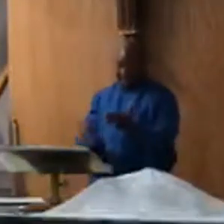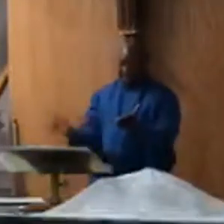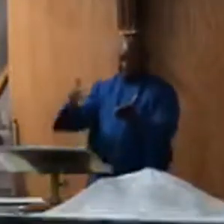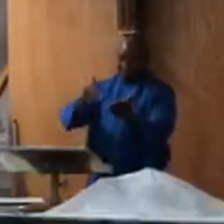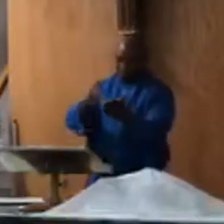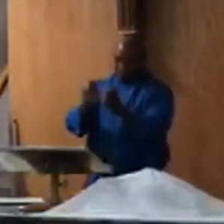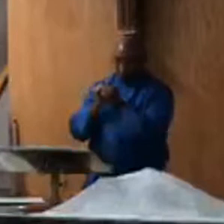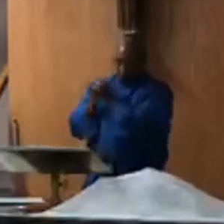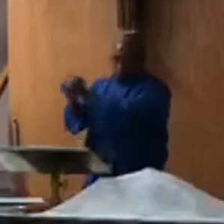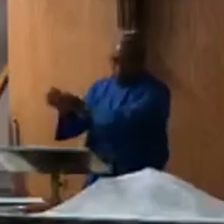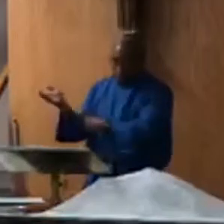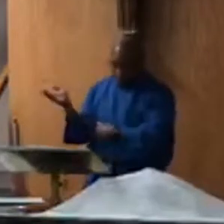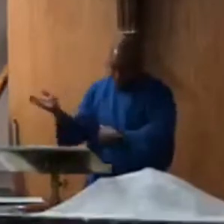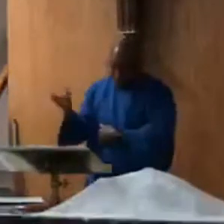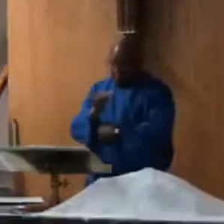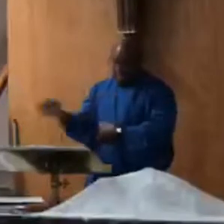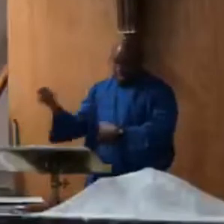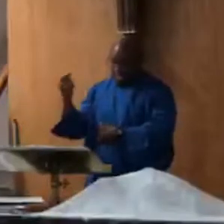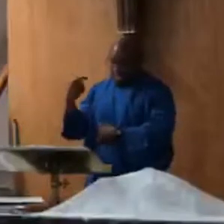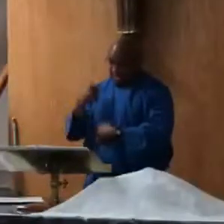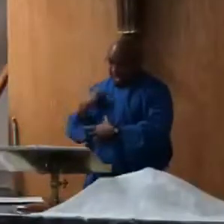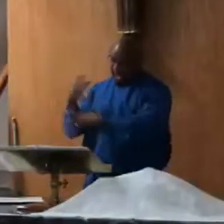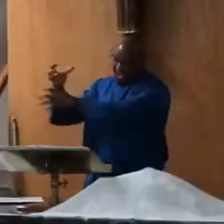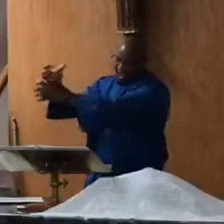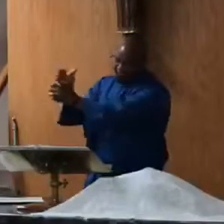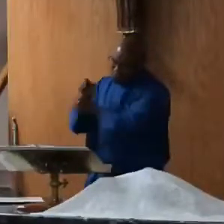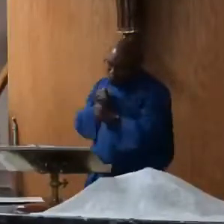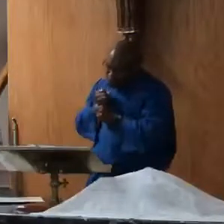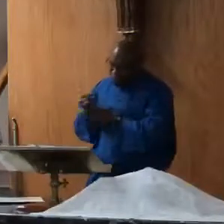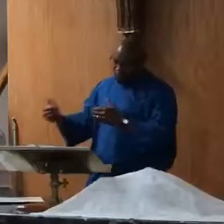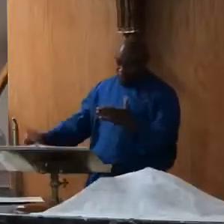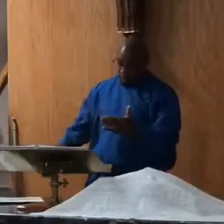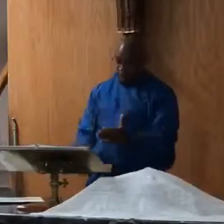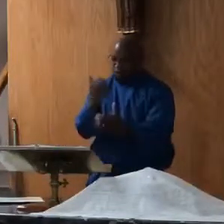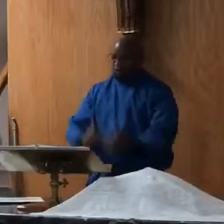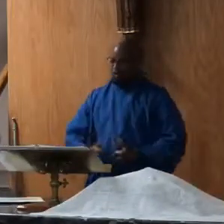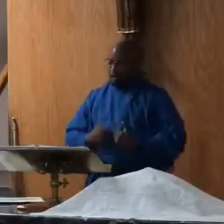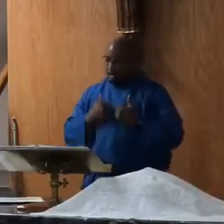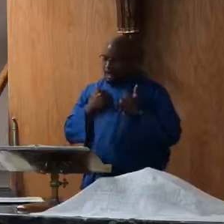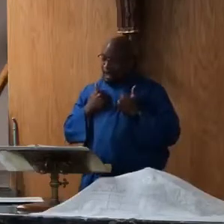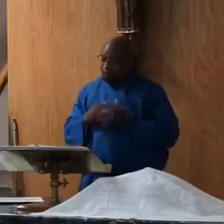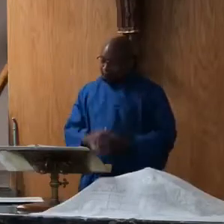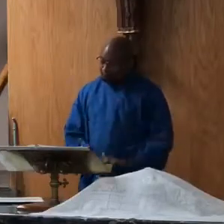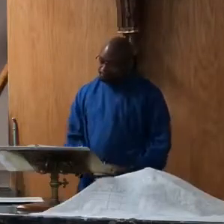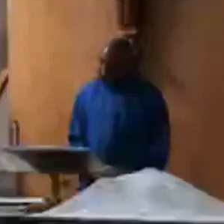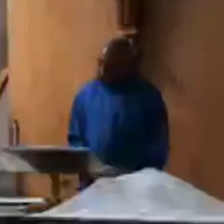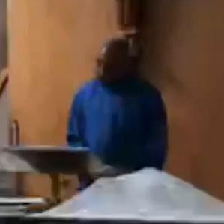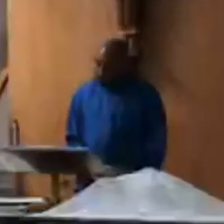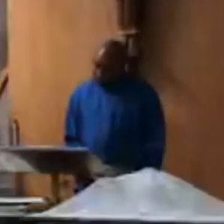I have risen with him, and I have received a new